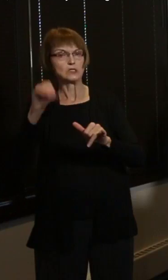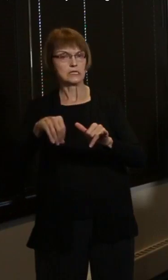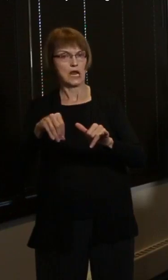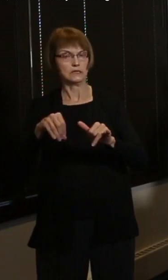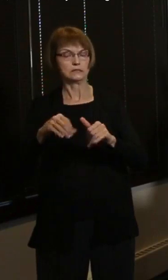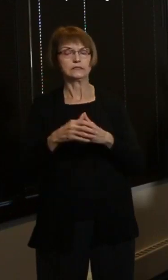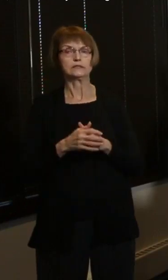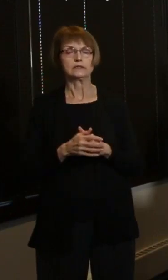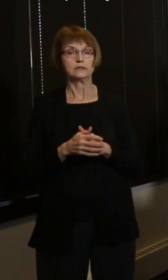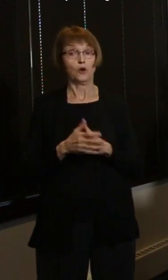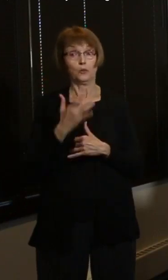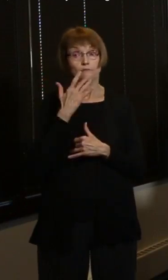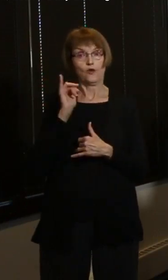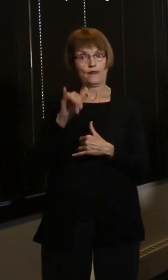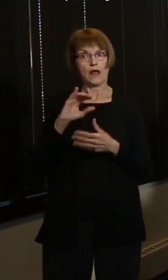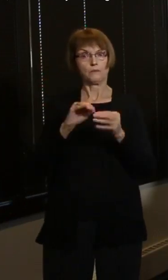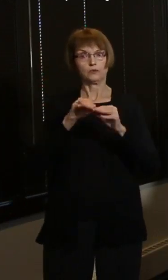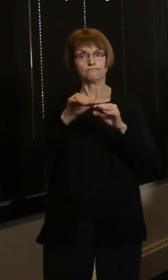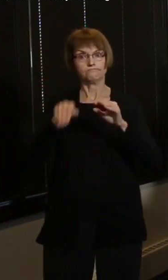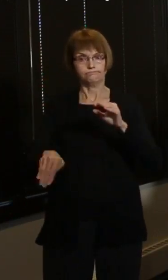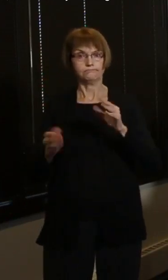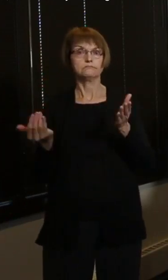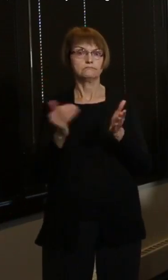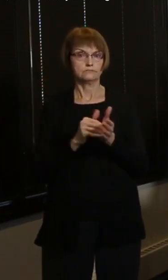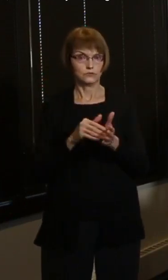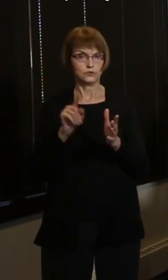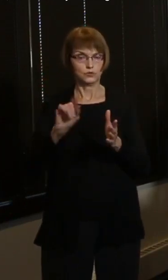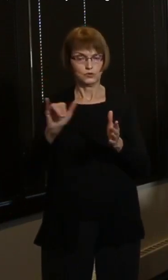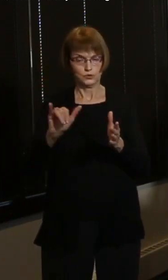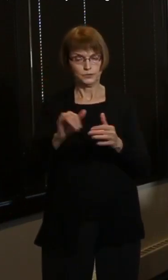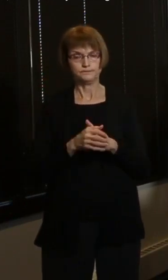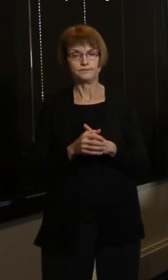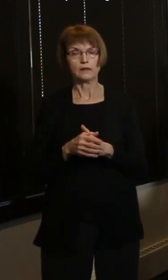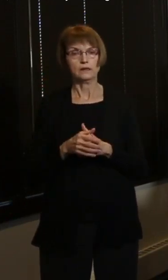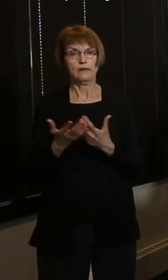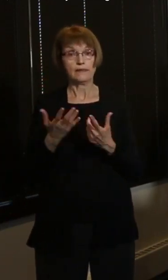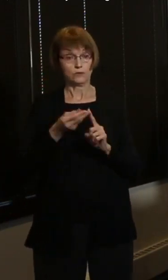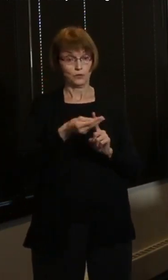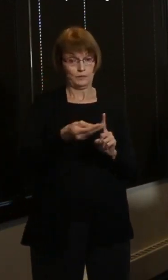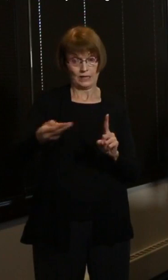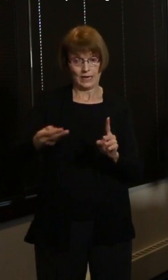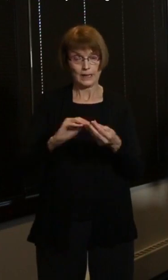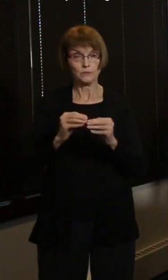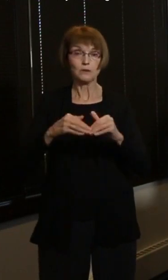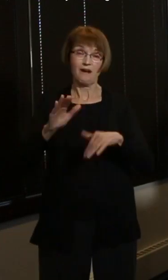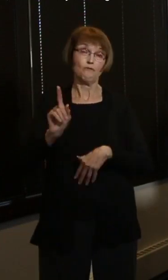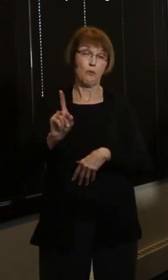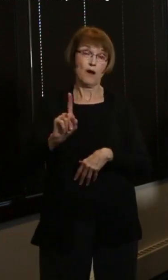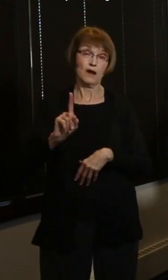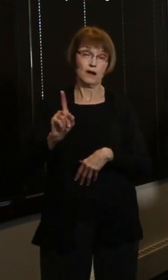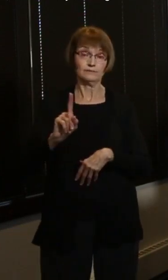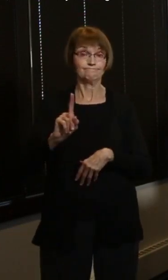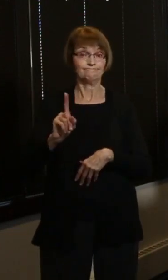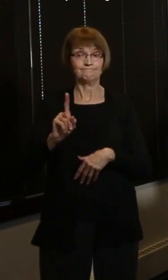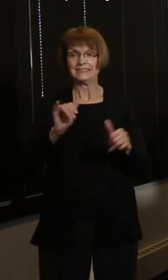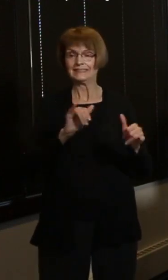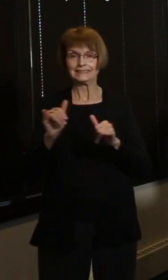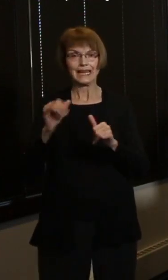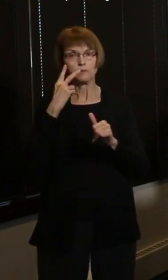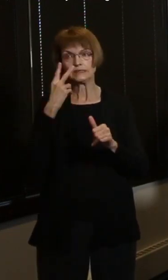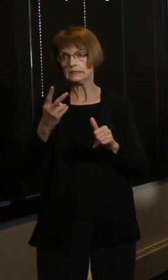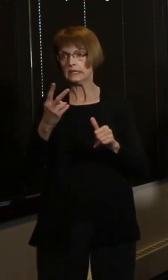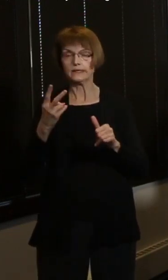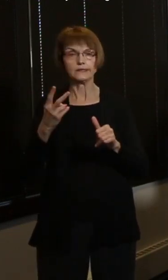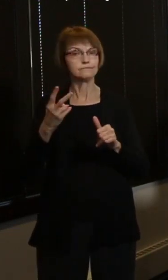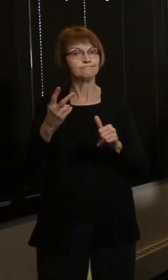again, would certainly like to see that come down as well. And our reproductive number is above 1. It's consistent with what we're seeing with all of our